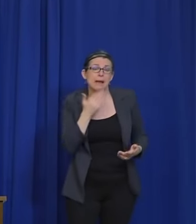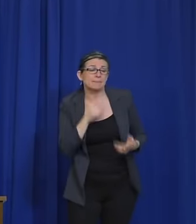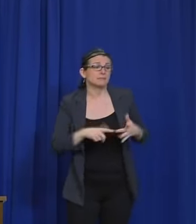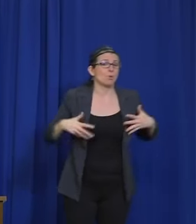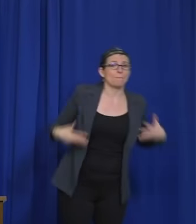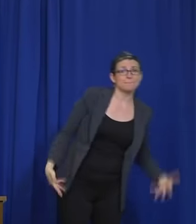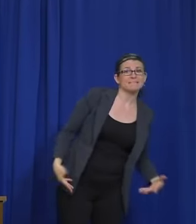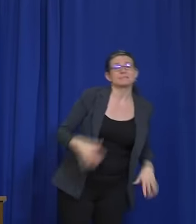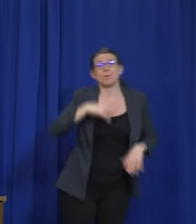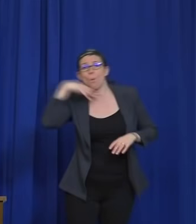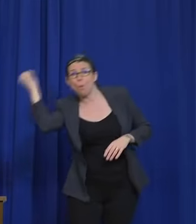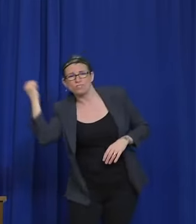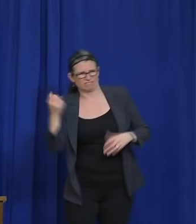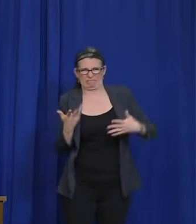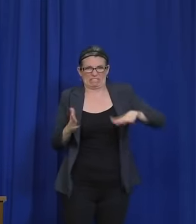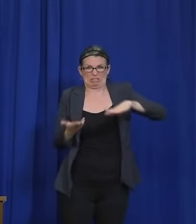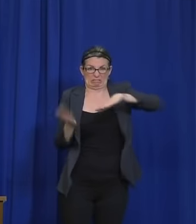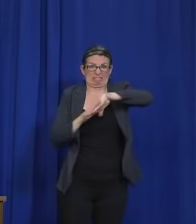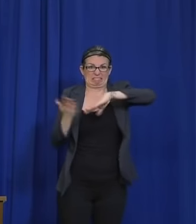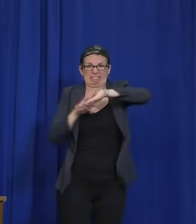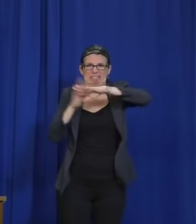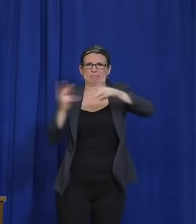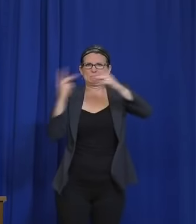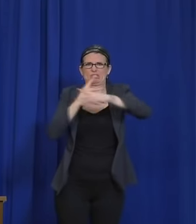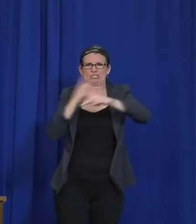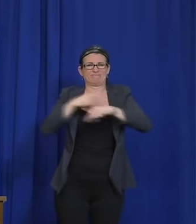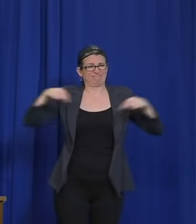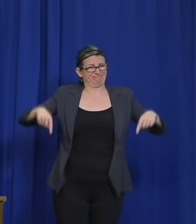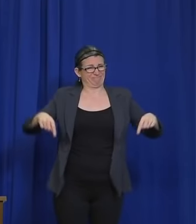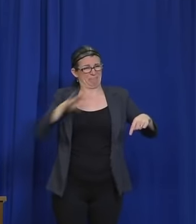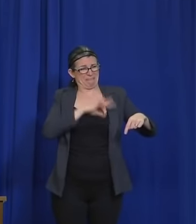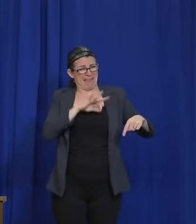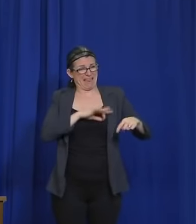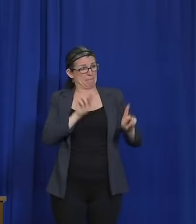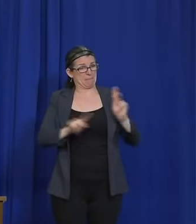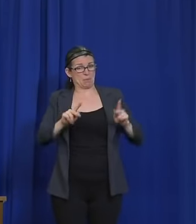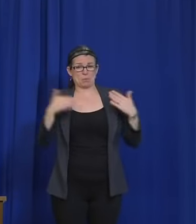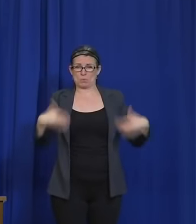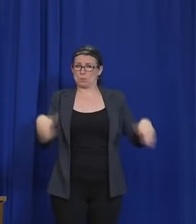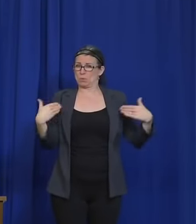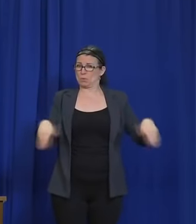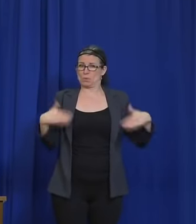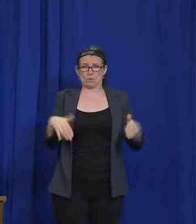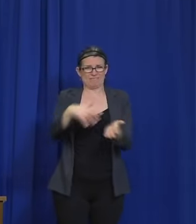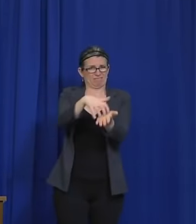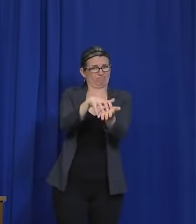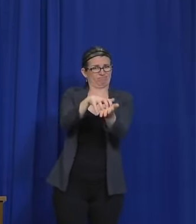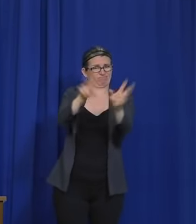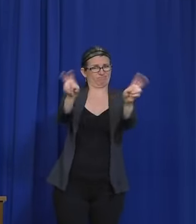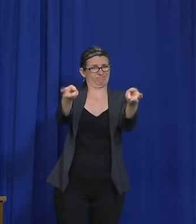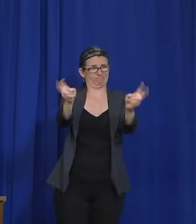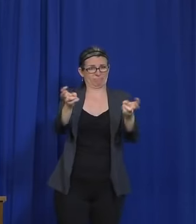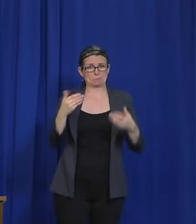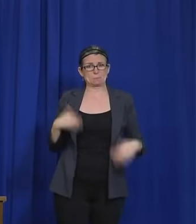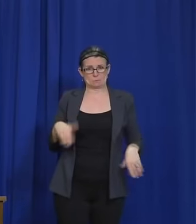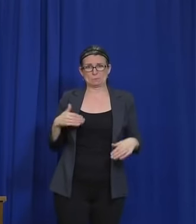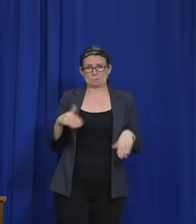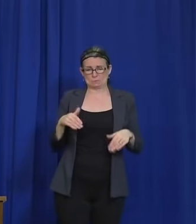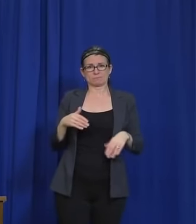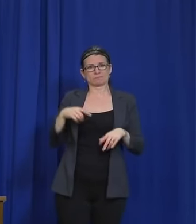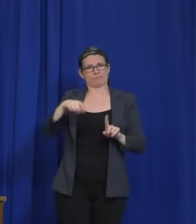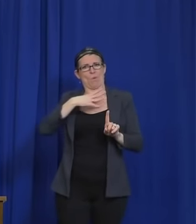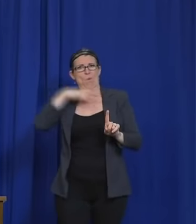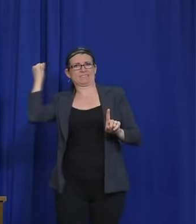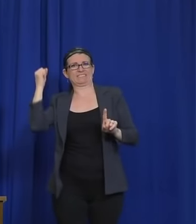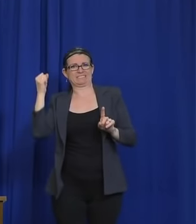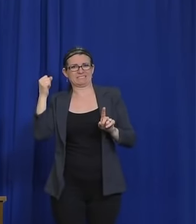that encompass a great number of the people of the state of Maine. So everybody is potentially vulnerable. And then their household members are